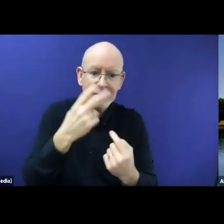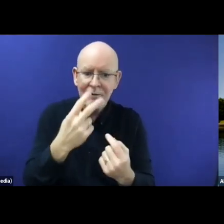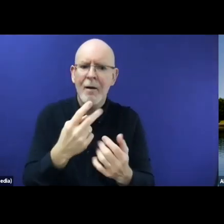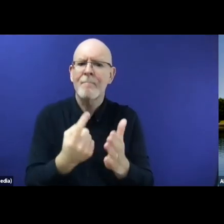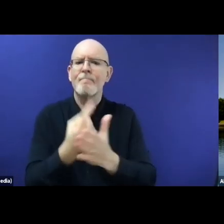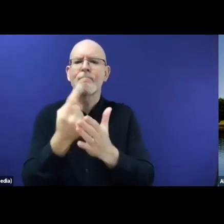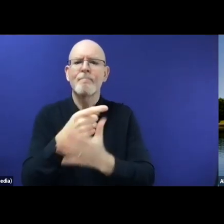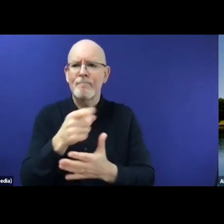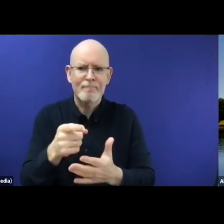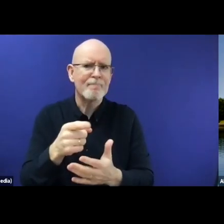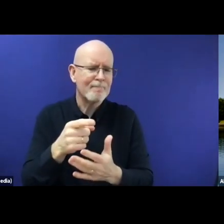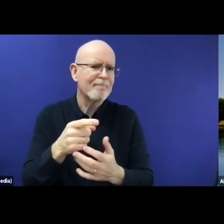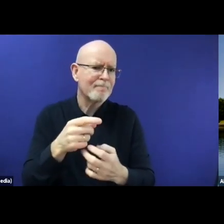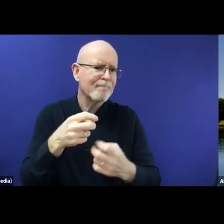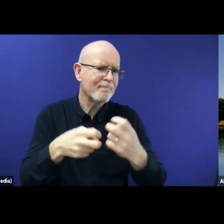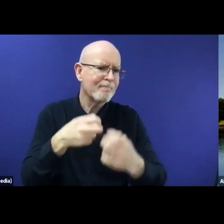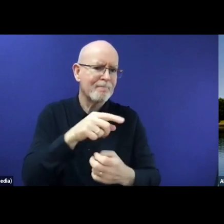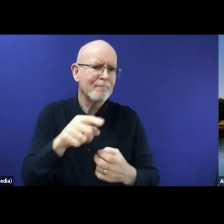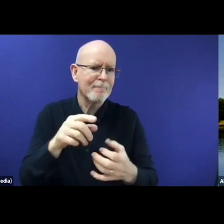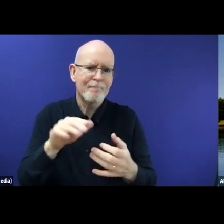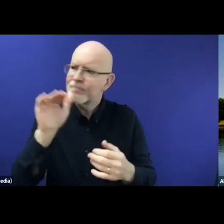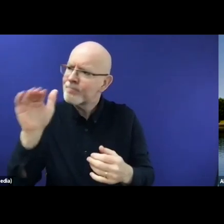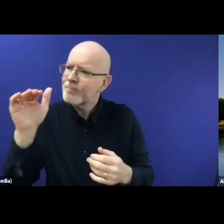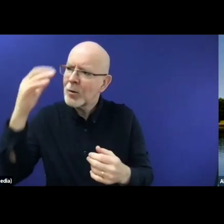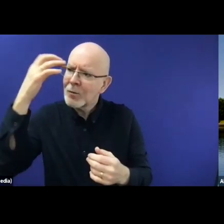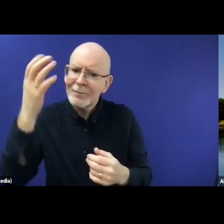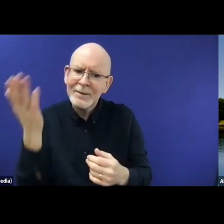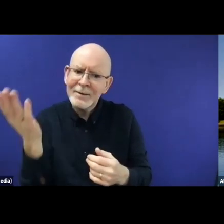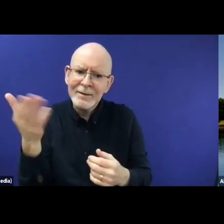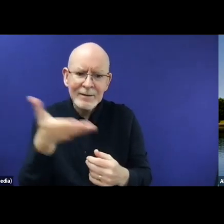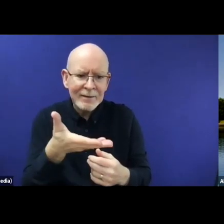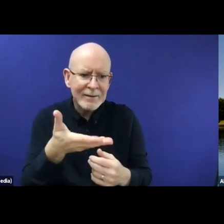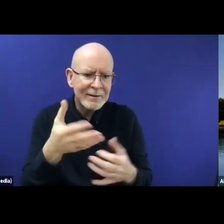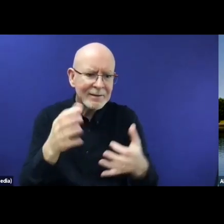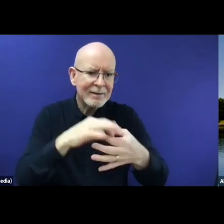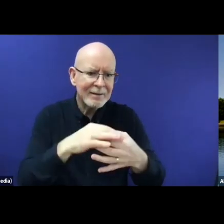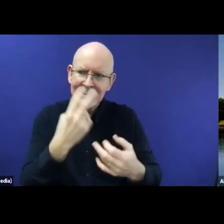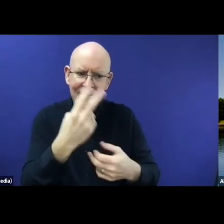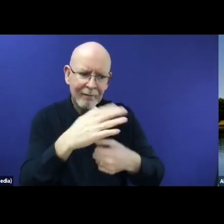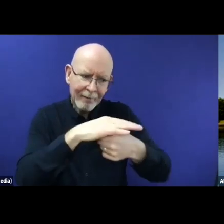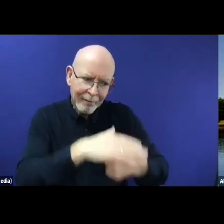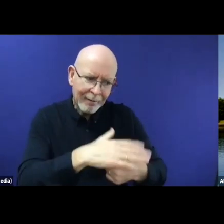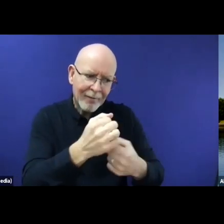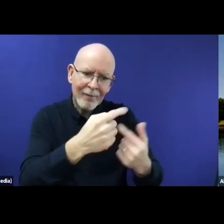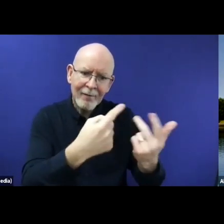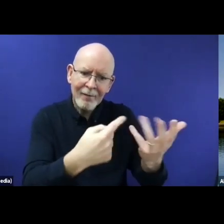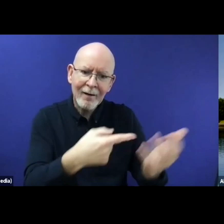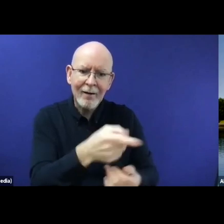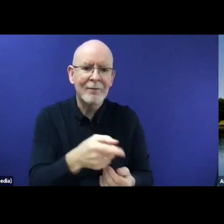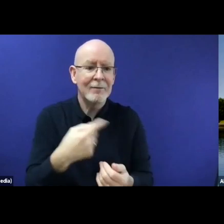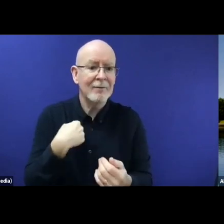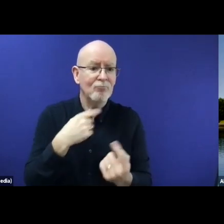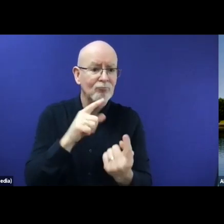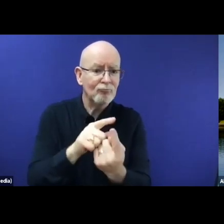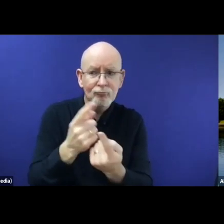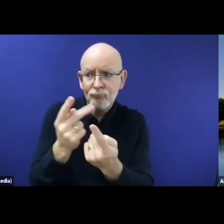of course, make necessary recommendations as I felt were appropriate. On my visit to Tunisia 2 years back, I went